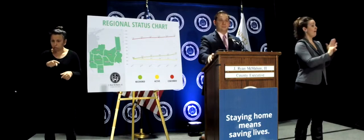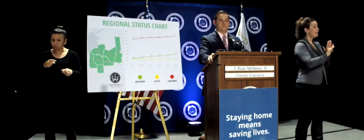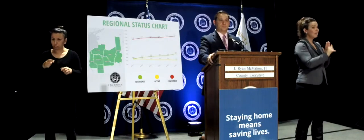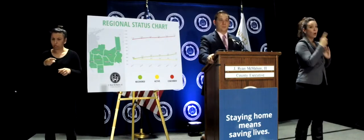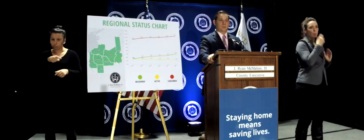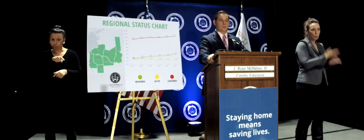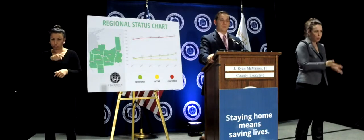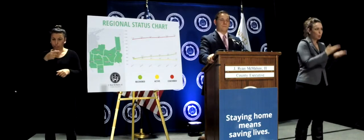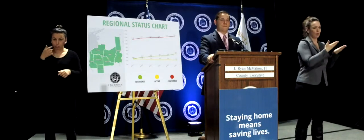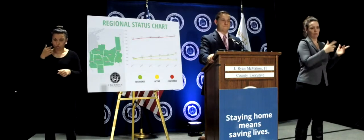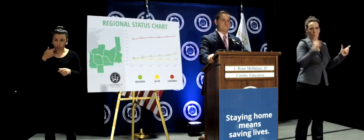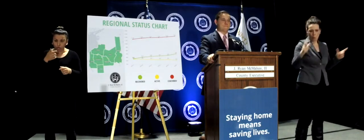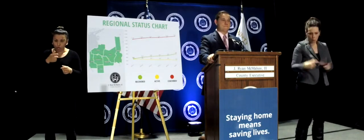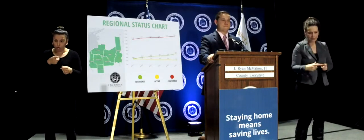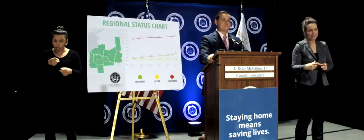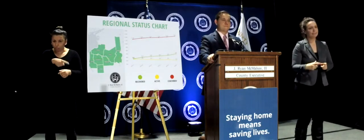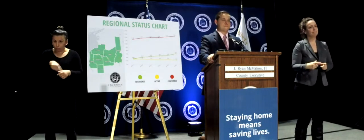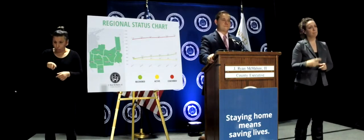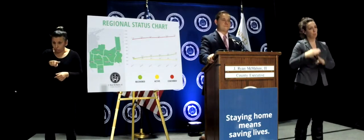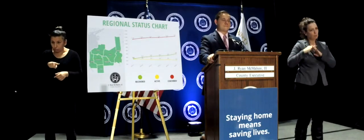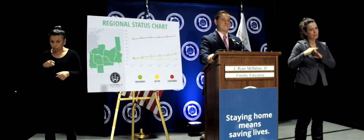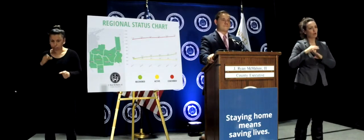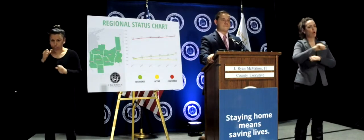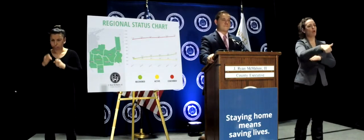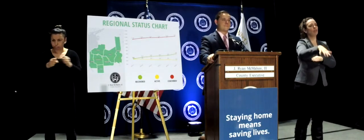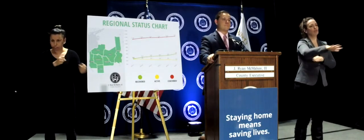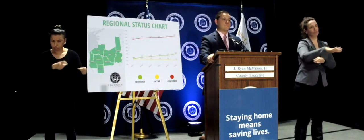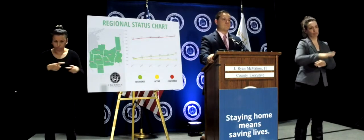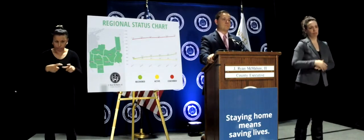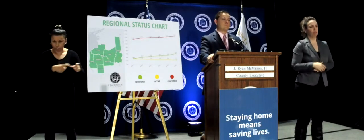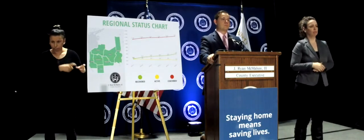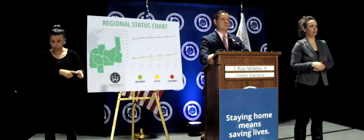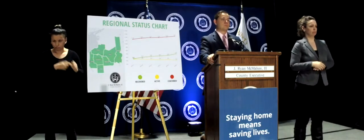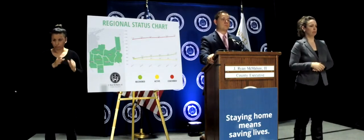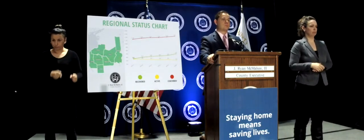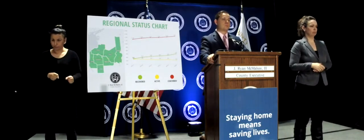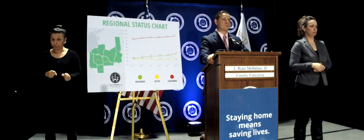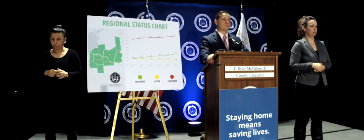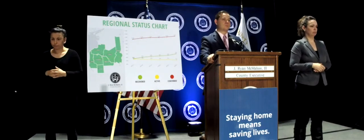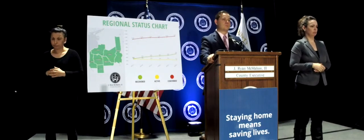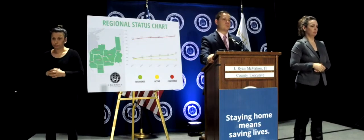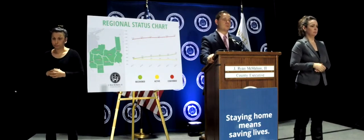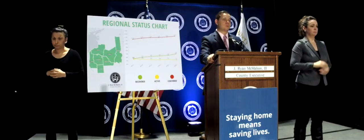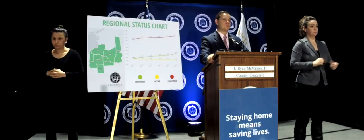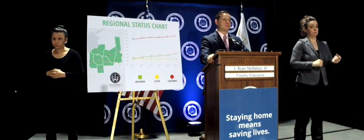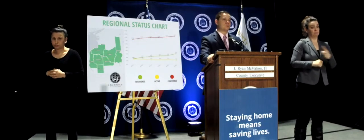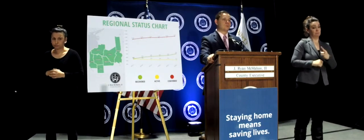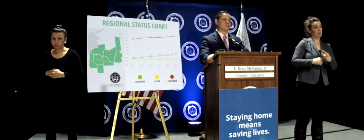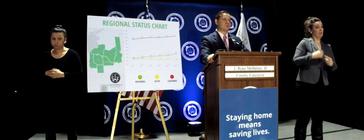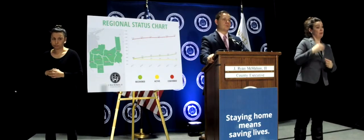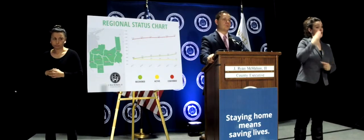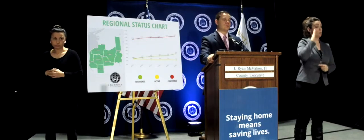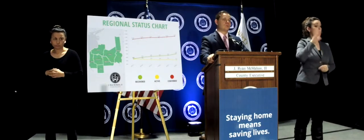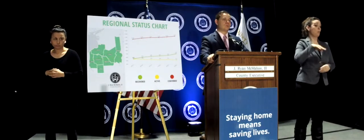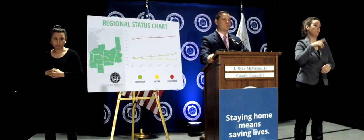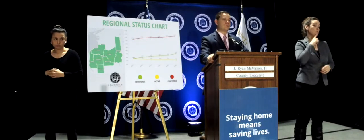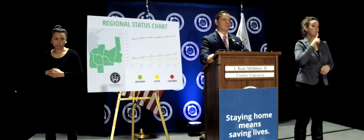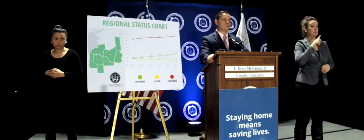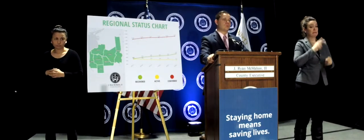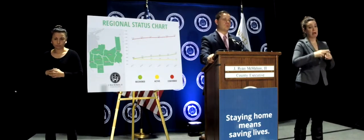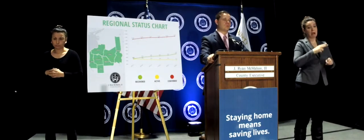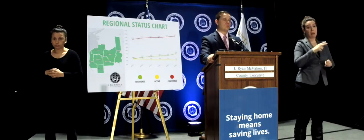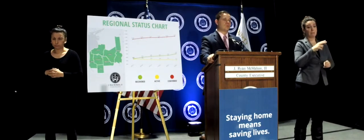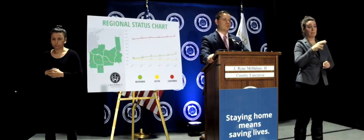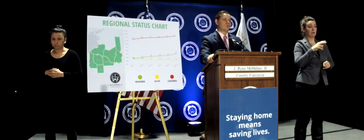quarantining. I know we're not naming the facilities that have these positive cases, but do you think that they should announce that they do